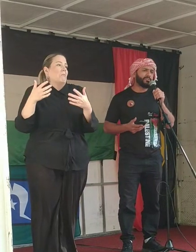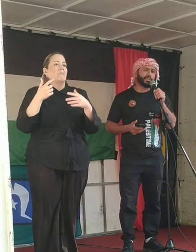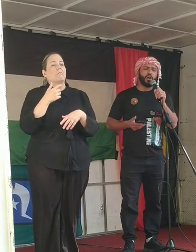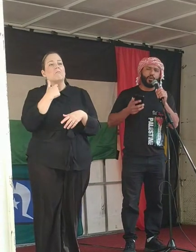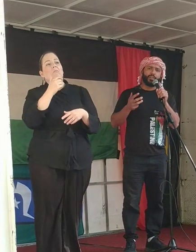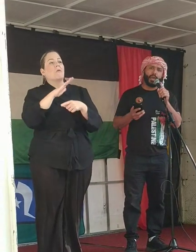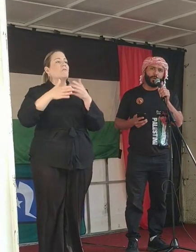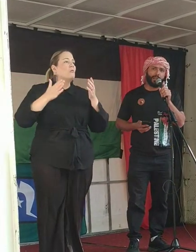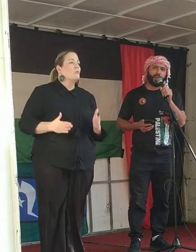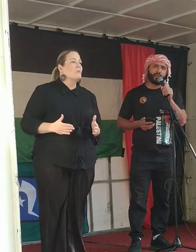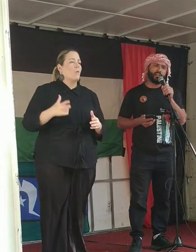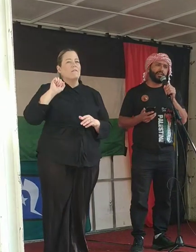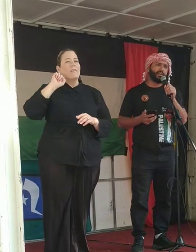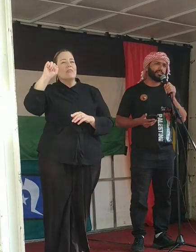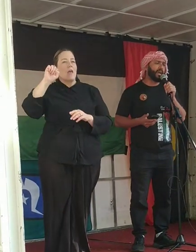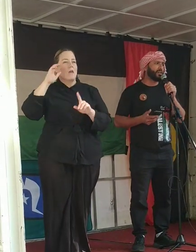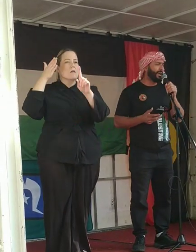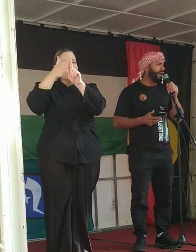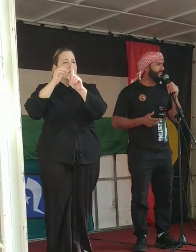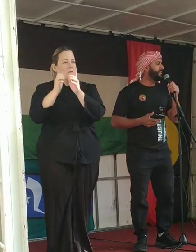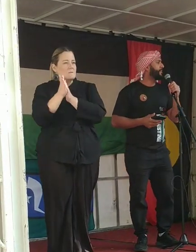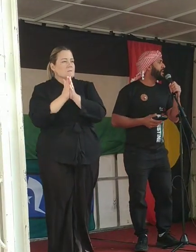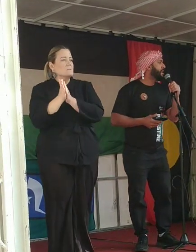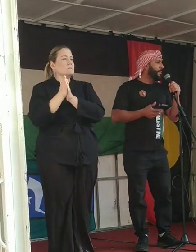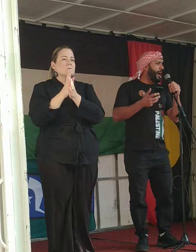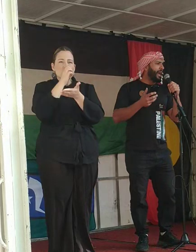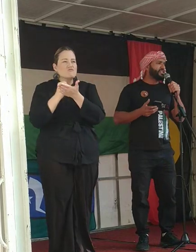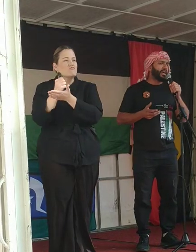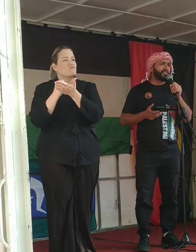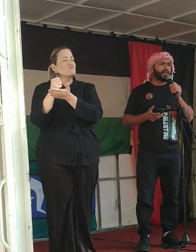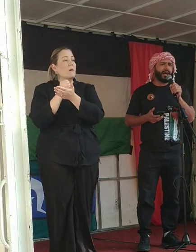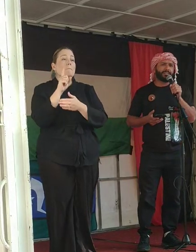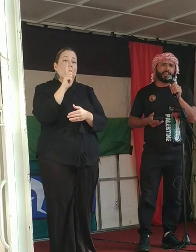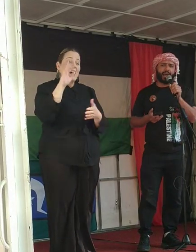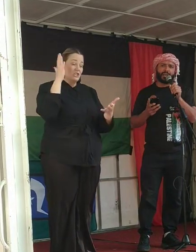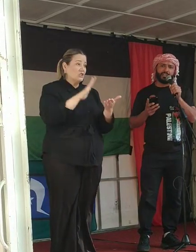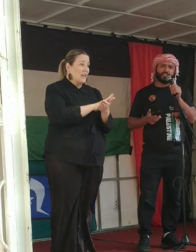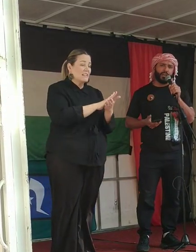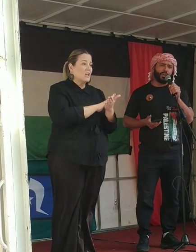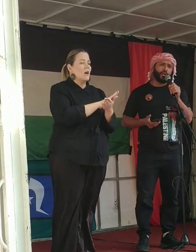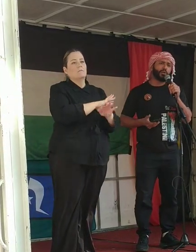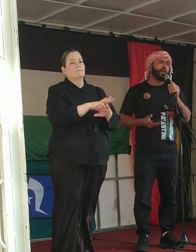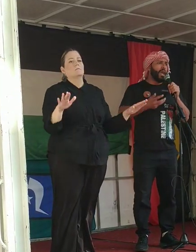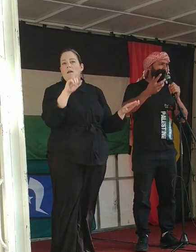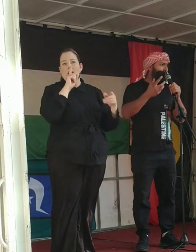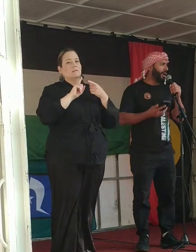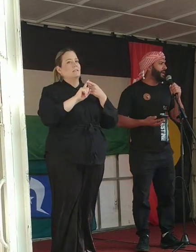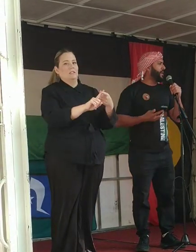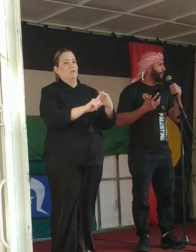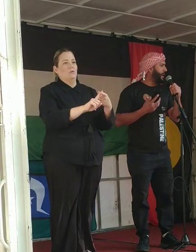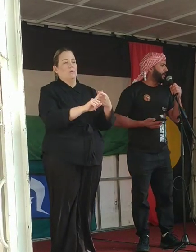human lives for their political agendas and greed. But a genocide cannot continue